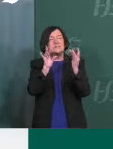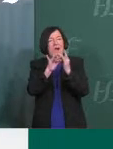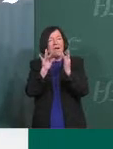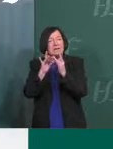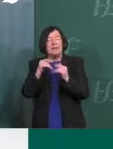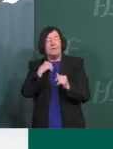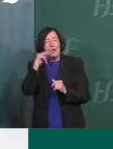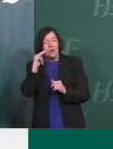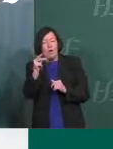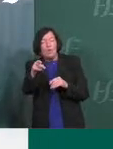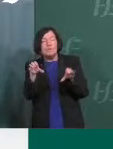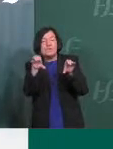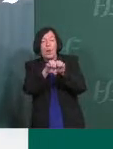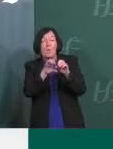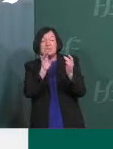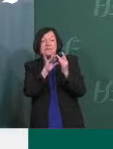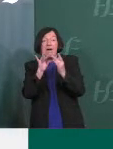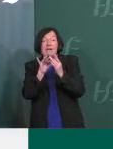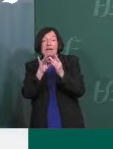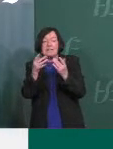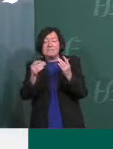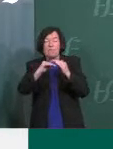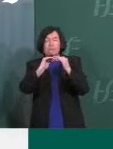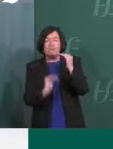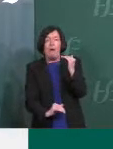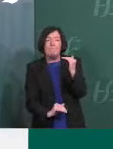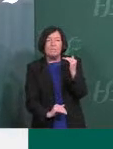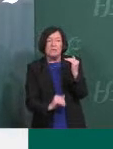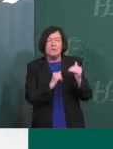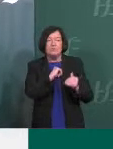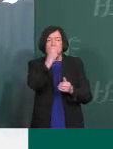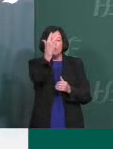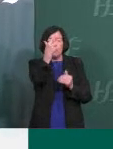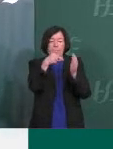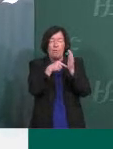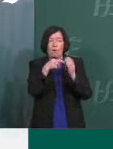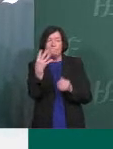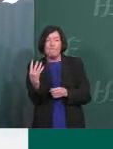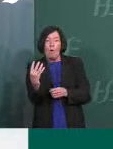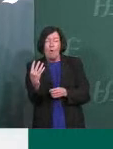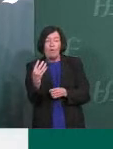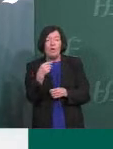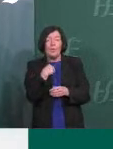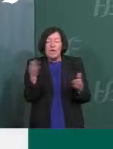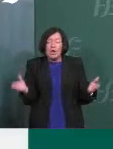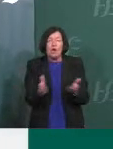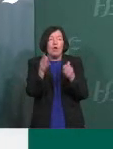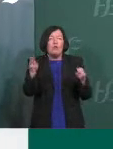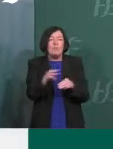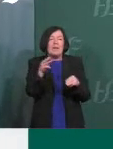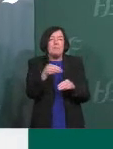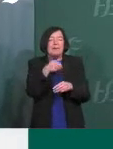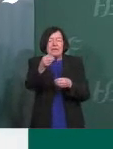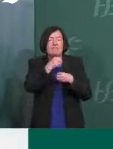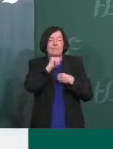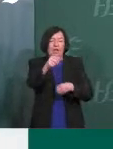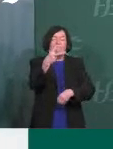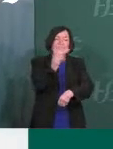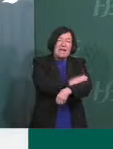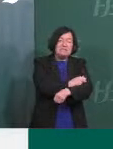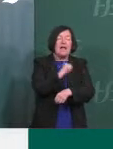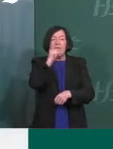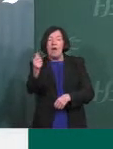do note that the number of close contacts per person has dropped to 3.4. We do encourage people to give us both their vaccinated